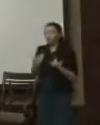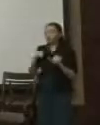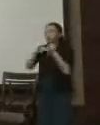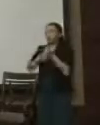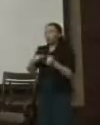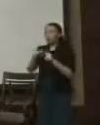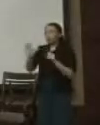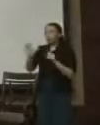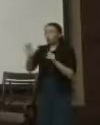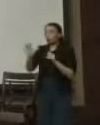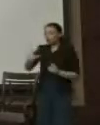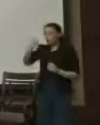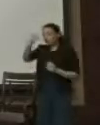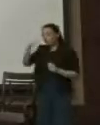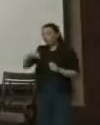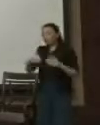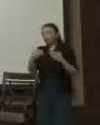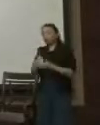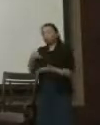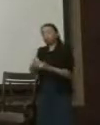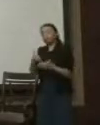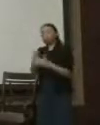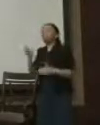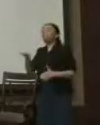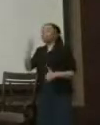Asian origin Indian.